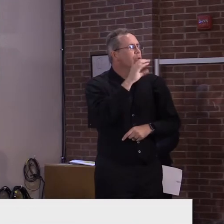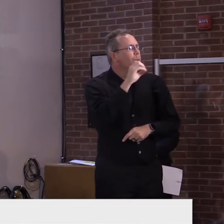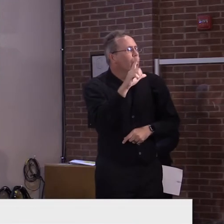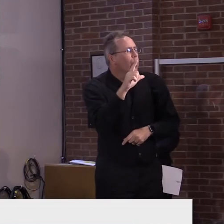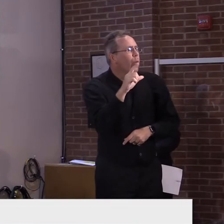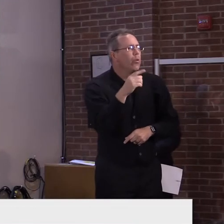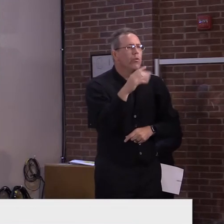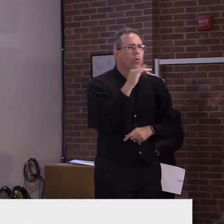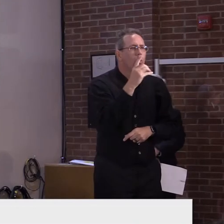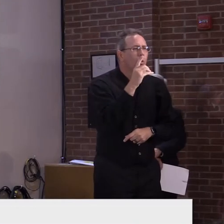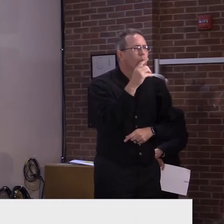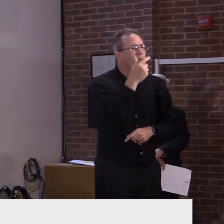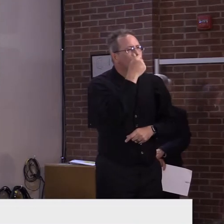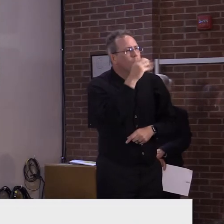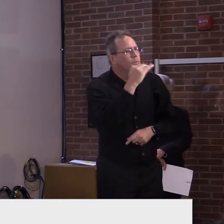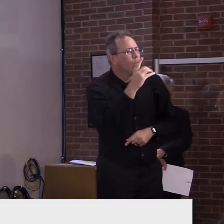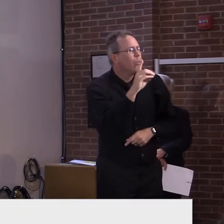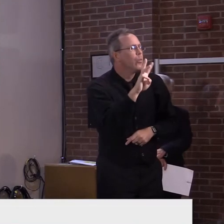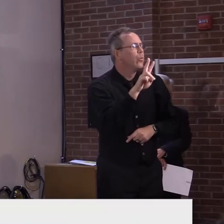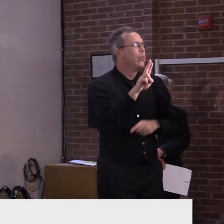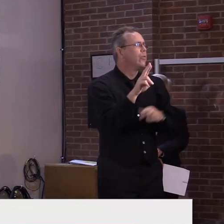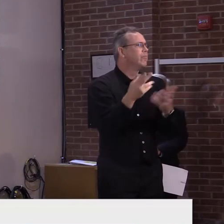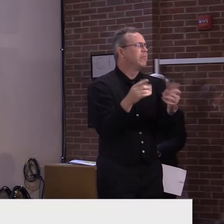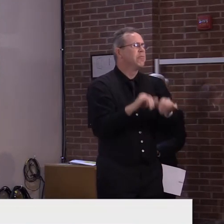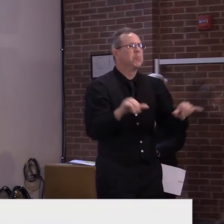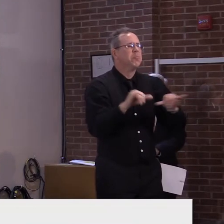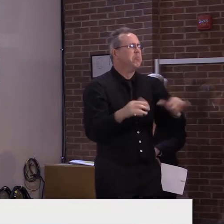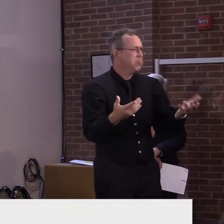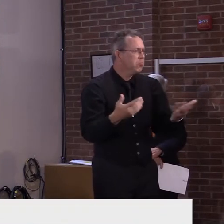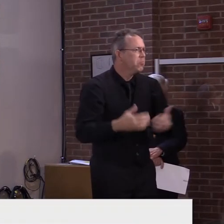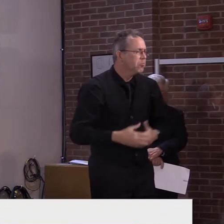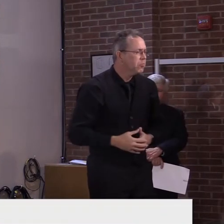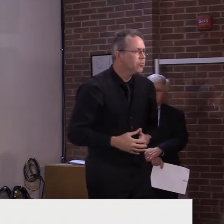to get their shot and to get the booster when the time comes.